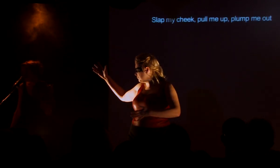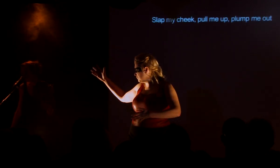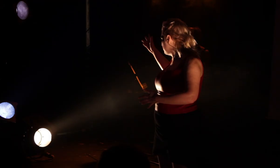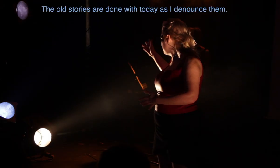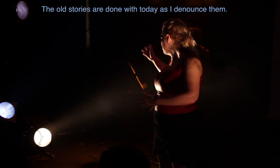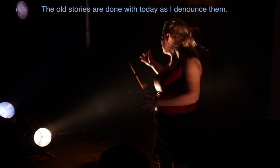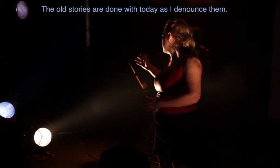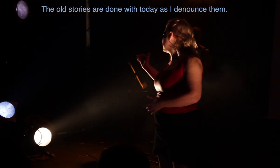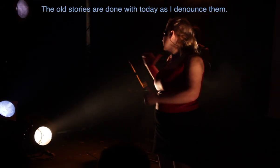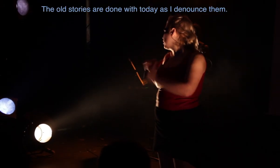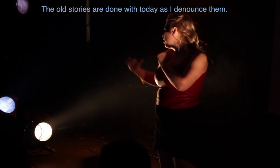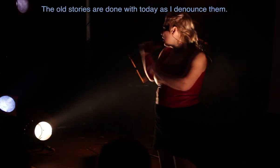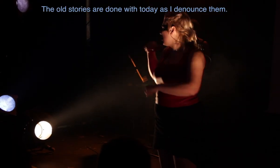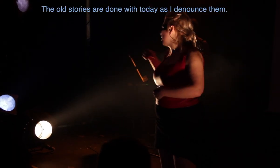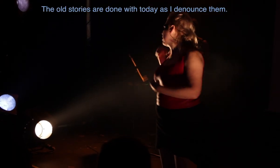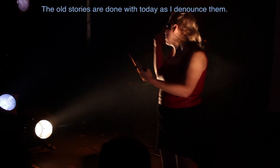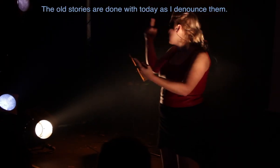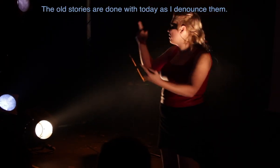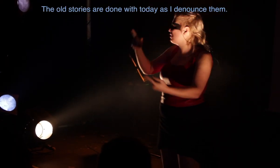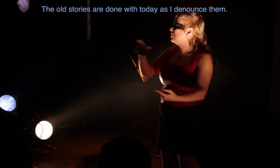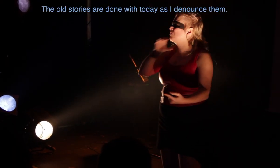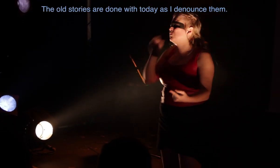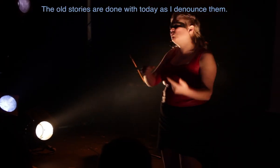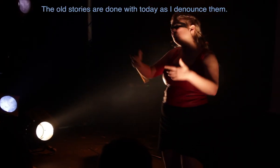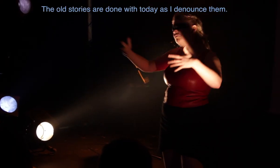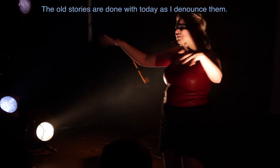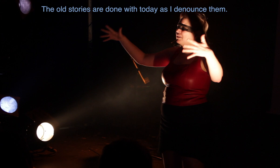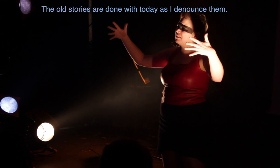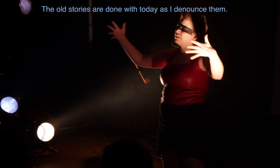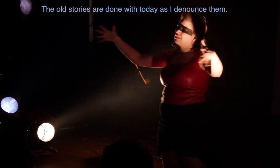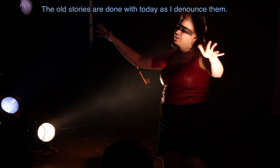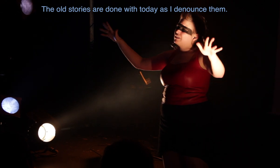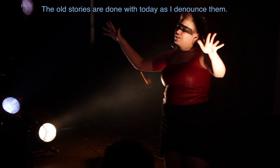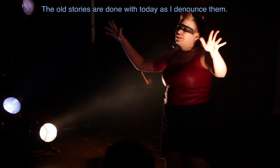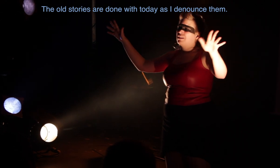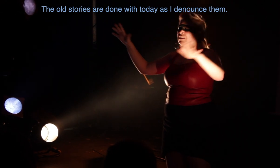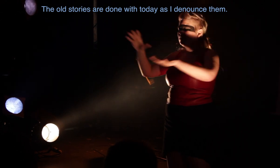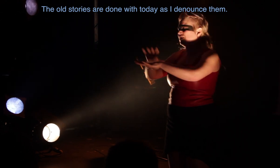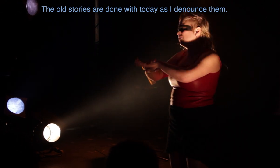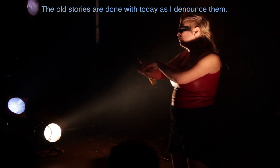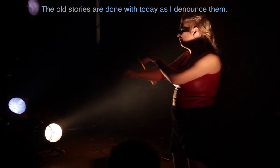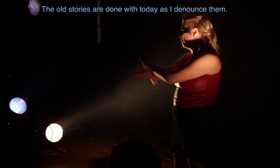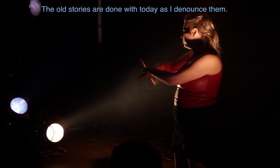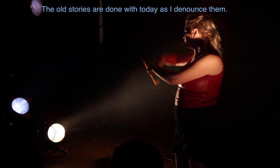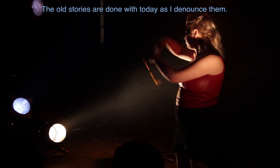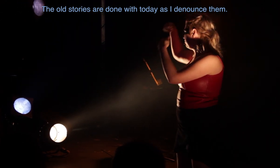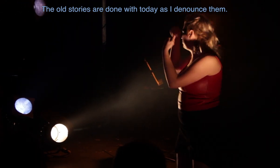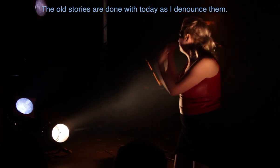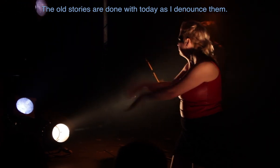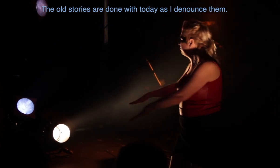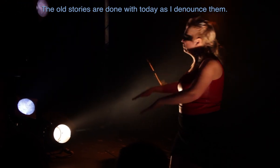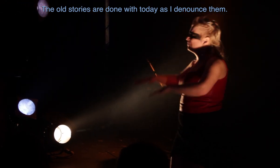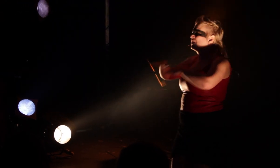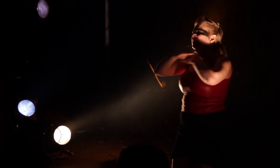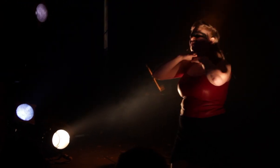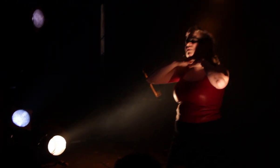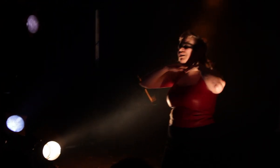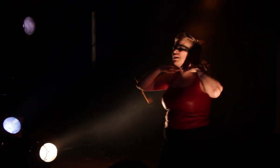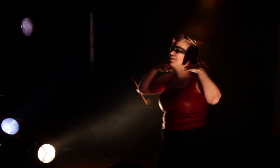old stories are done with today As I announce them Fed up,